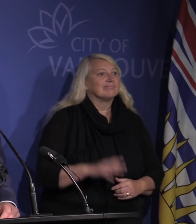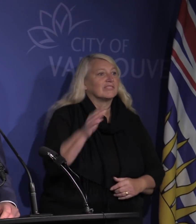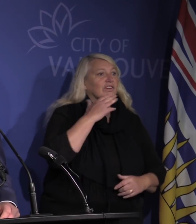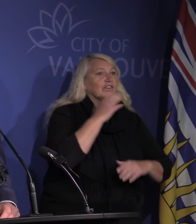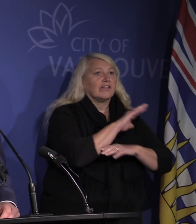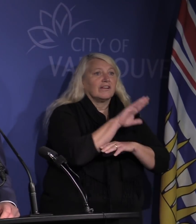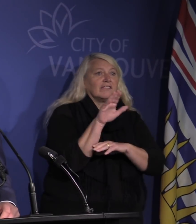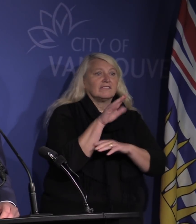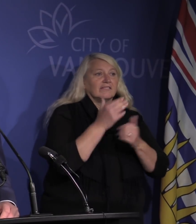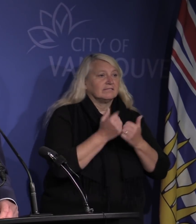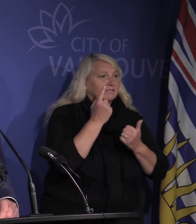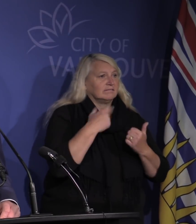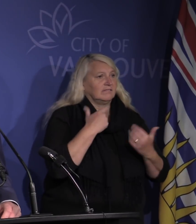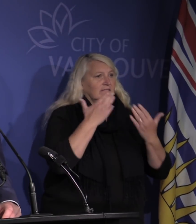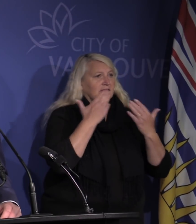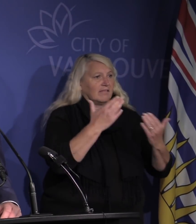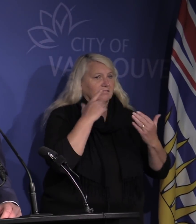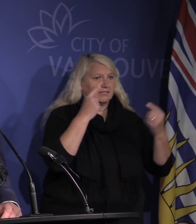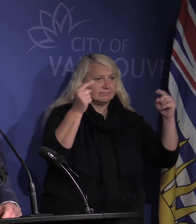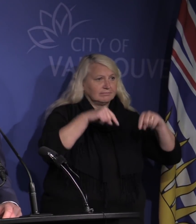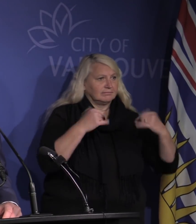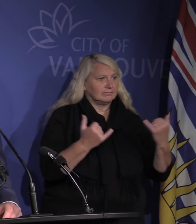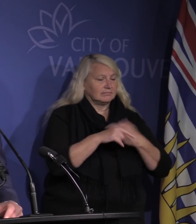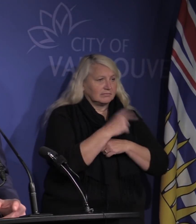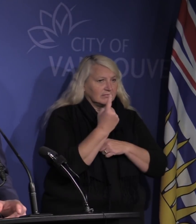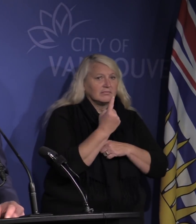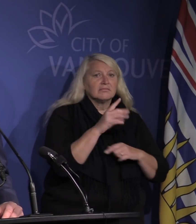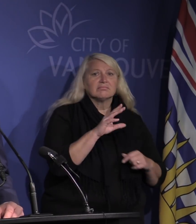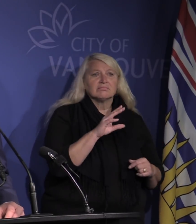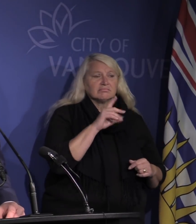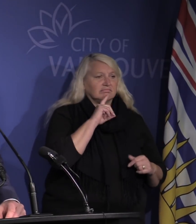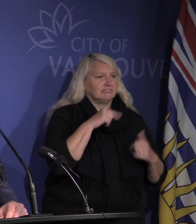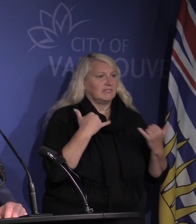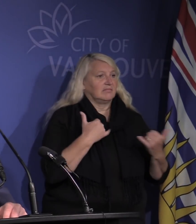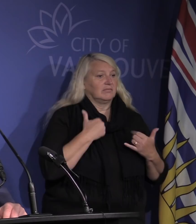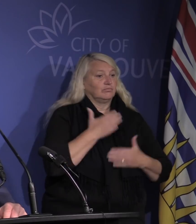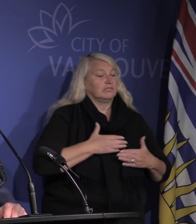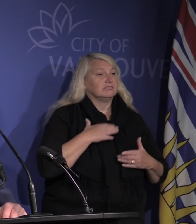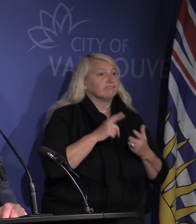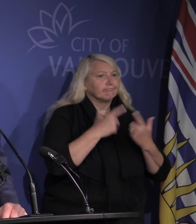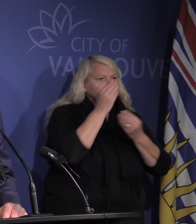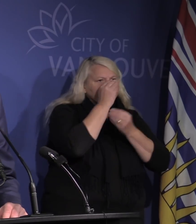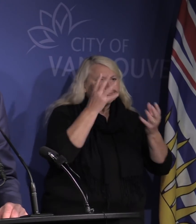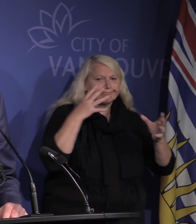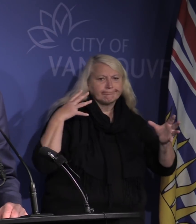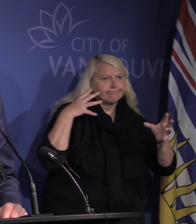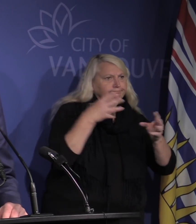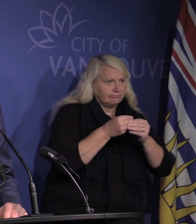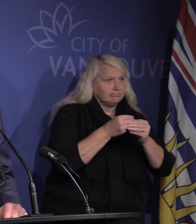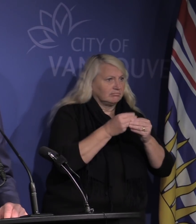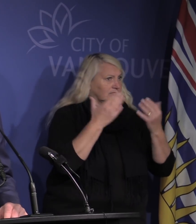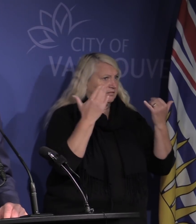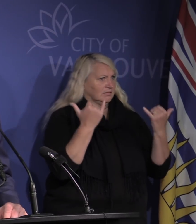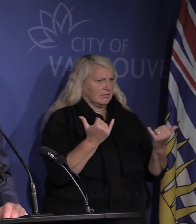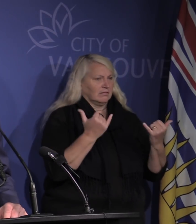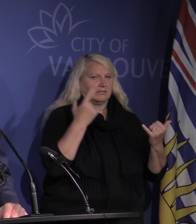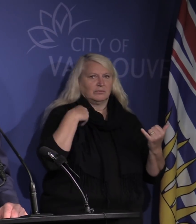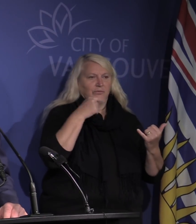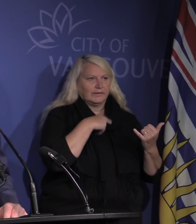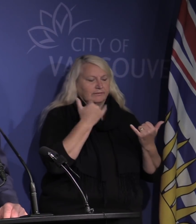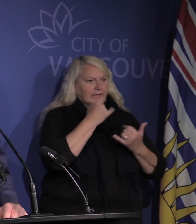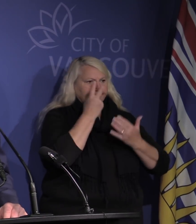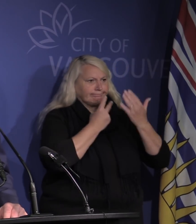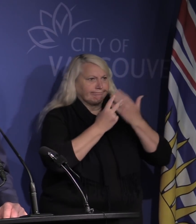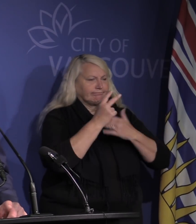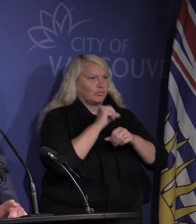Good afternoon, everyone. Thank you for being here today. We really appreciate the opportunity to update you as we all work through this unprecedented